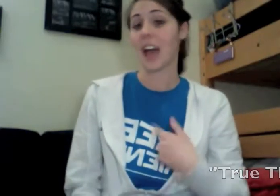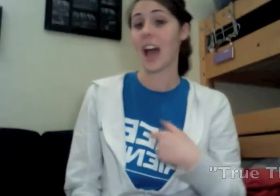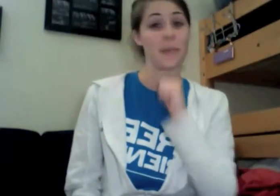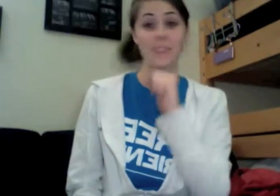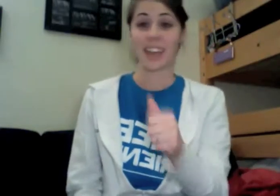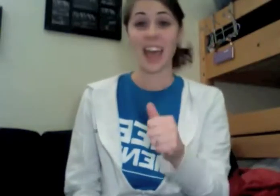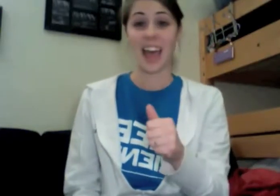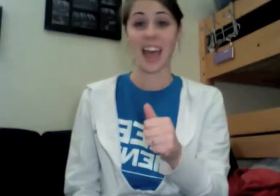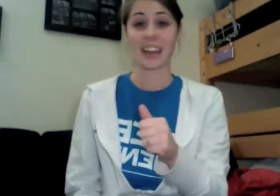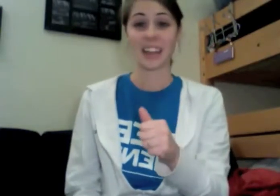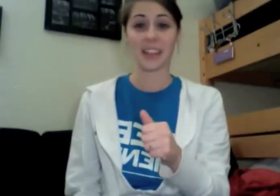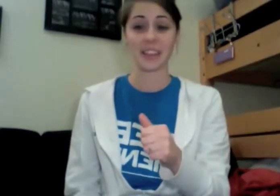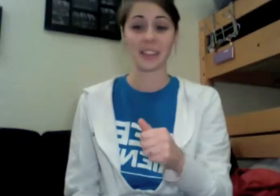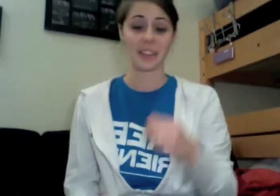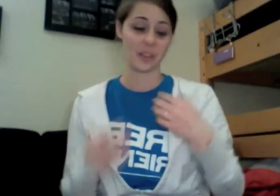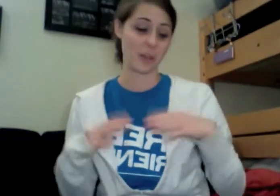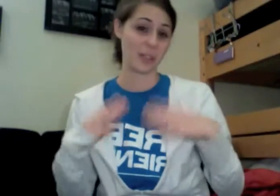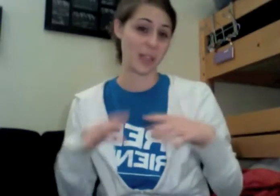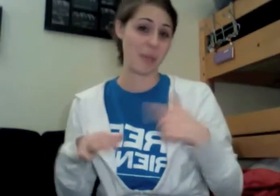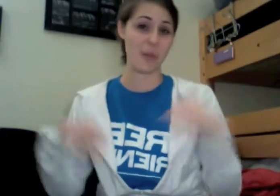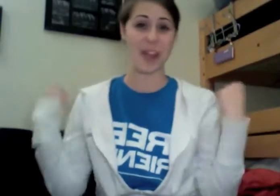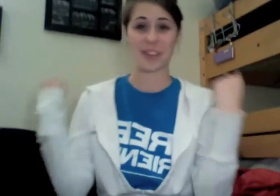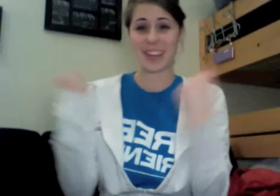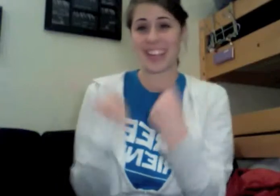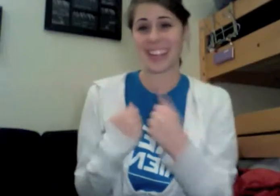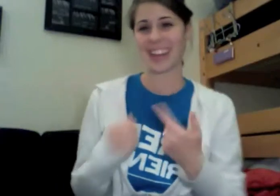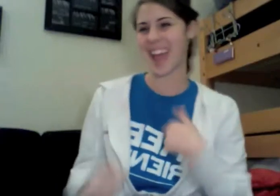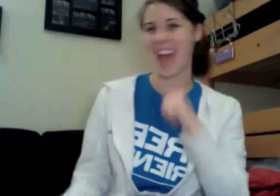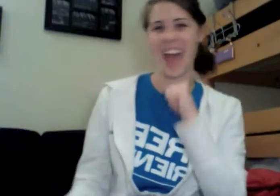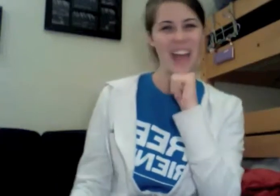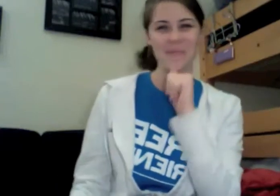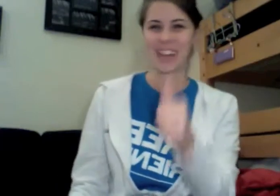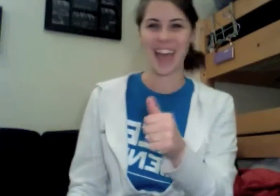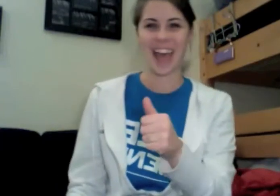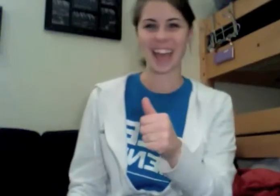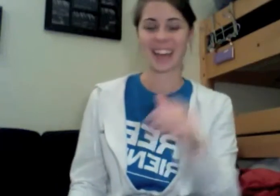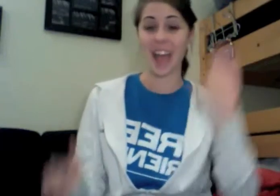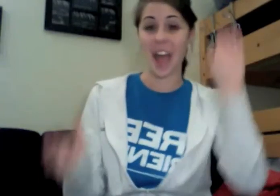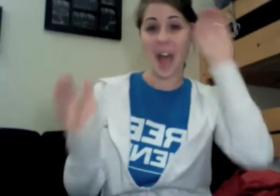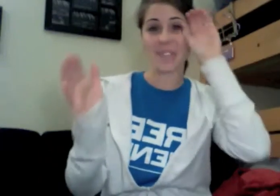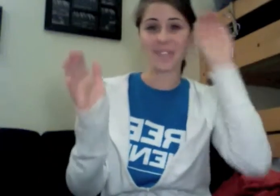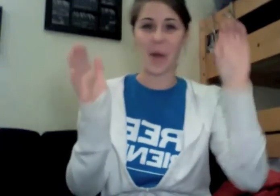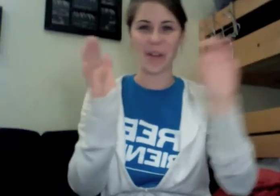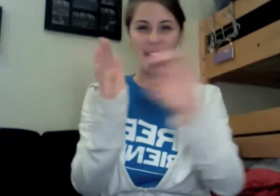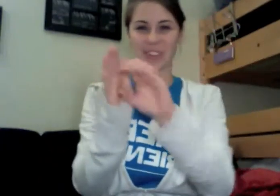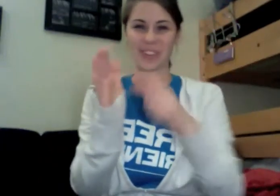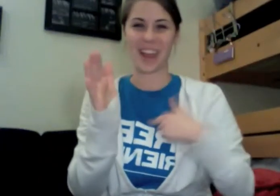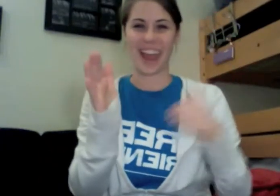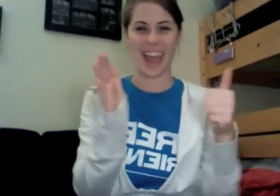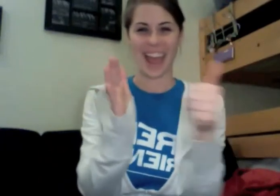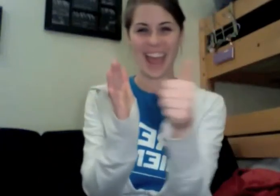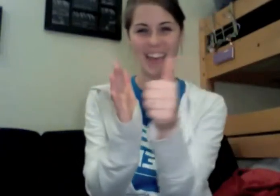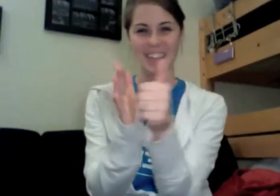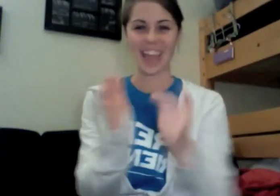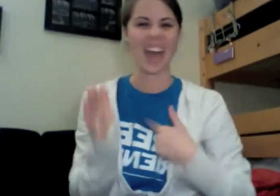I'm not the clothes I'm wearing. I'm not a photograph.